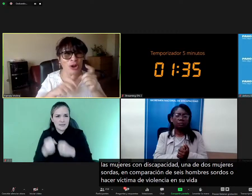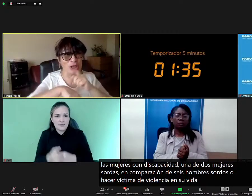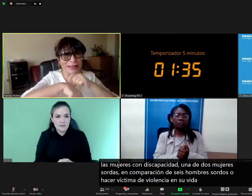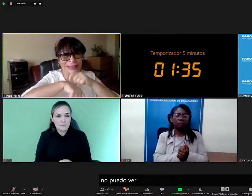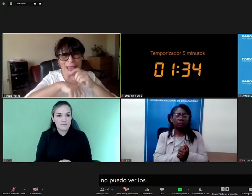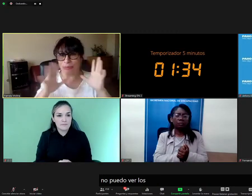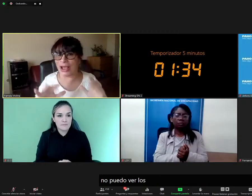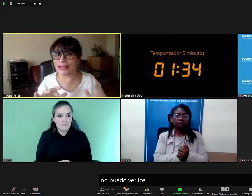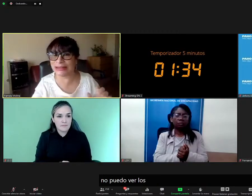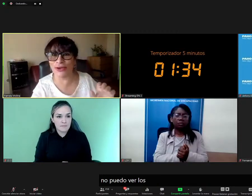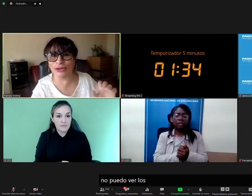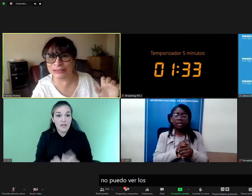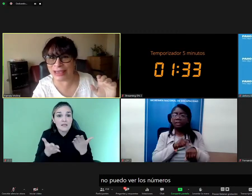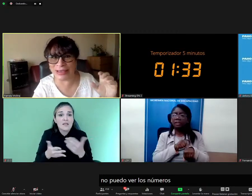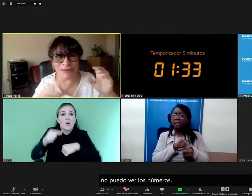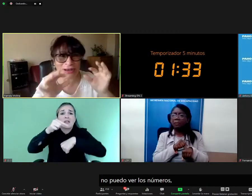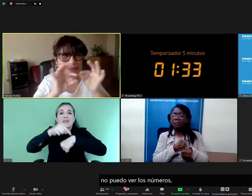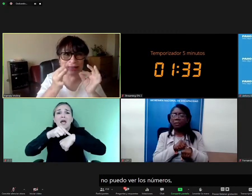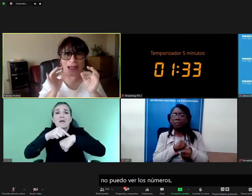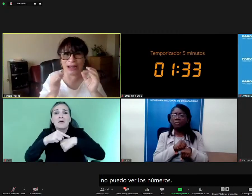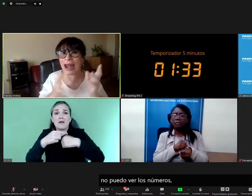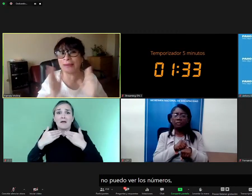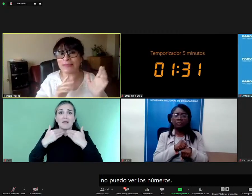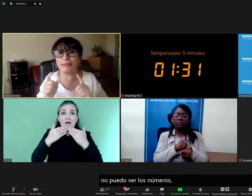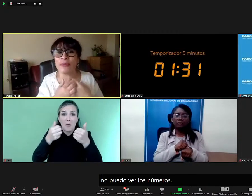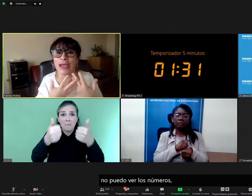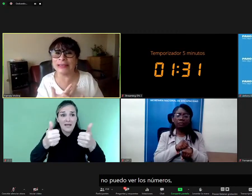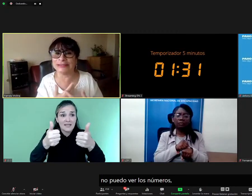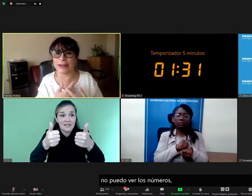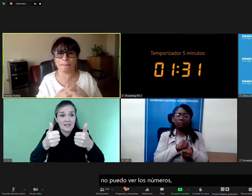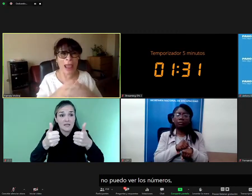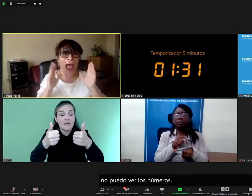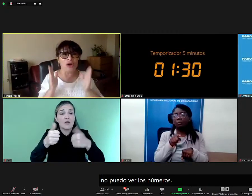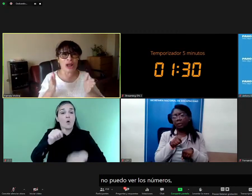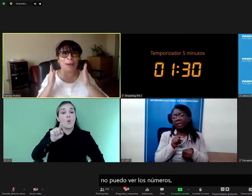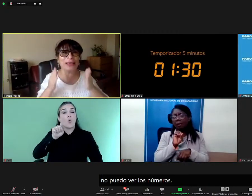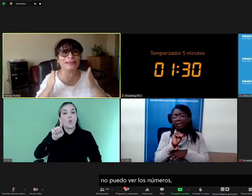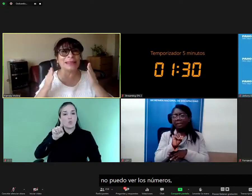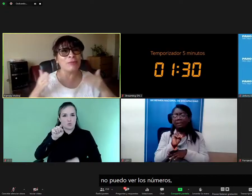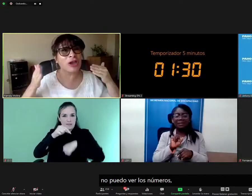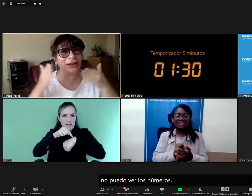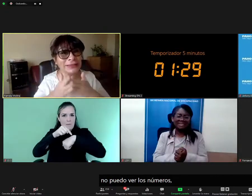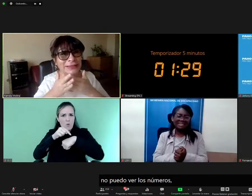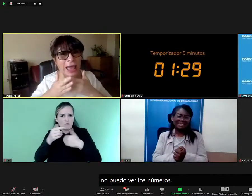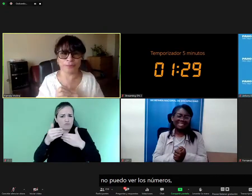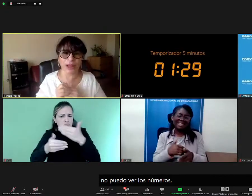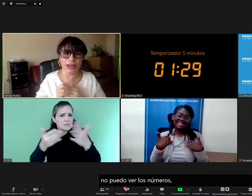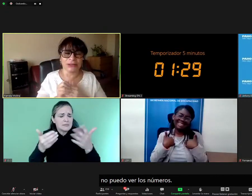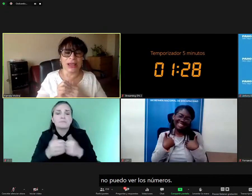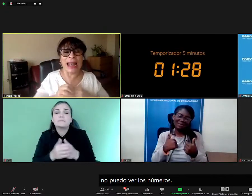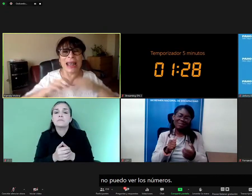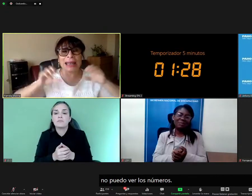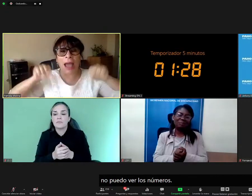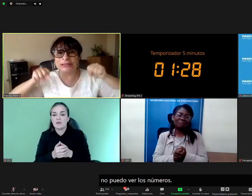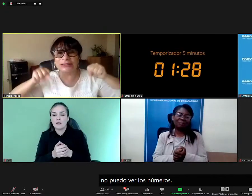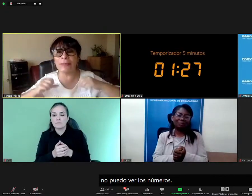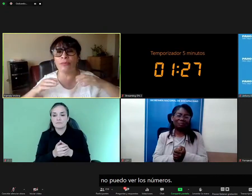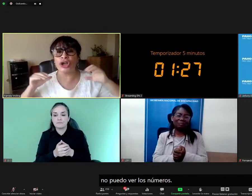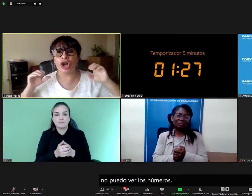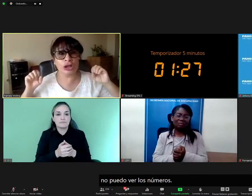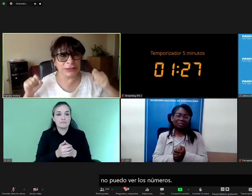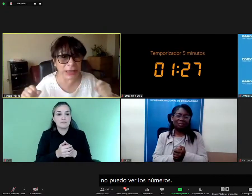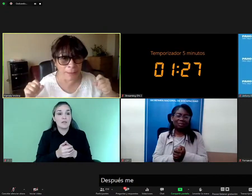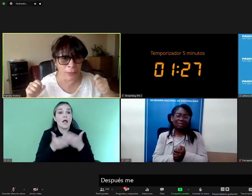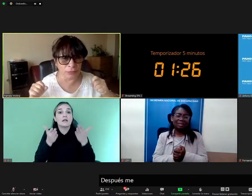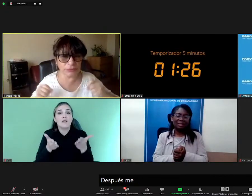cannot see i cannot see the time so i don't know if i've comply with my time but let me know of that now we also have to